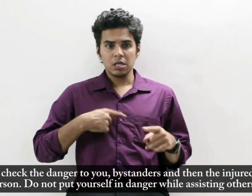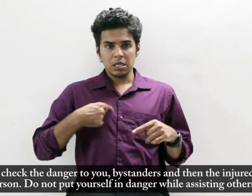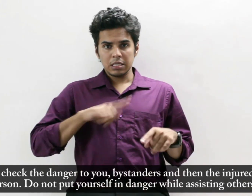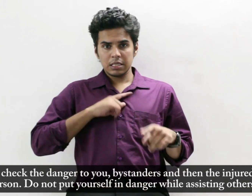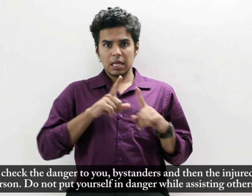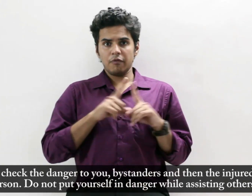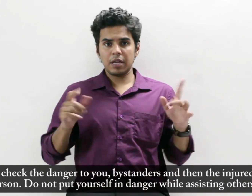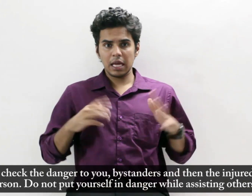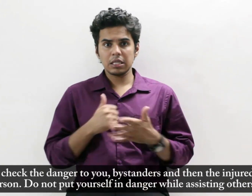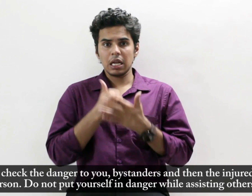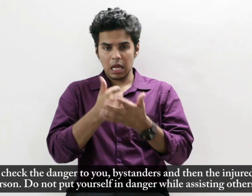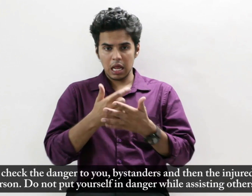assisting others.